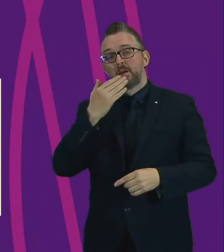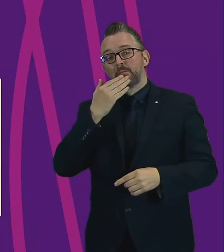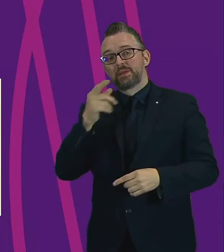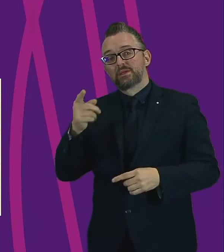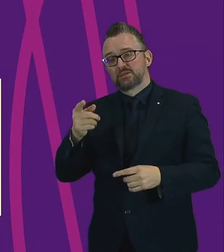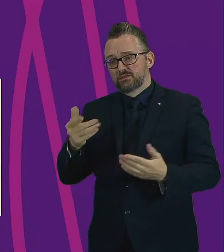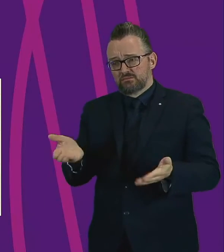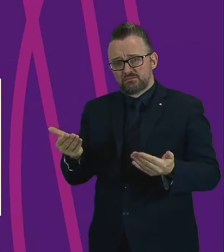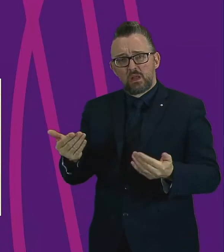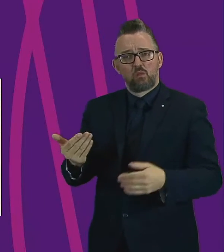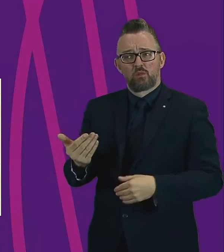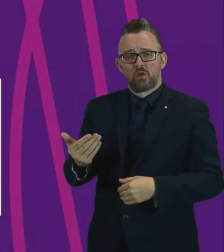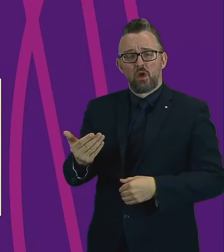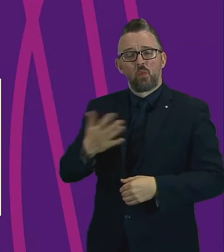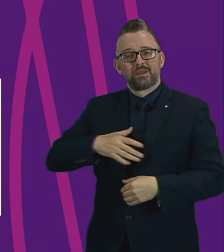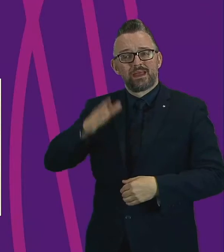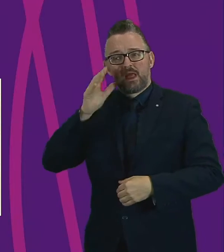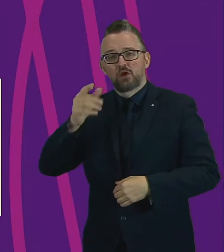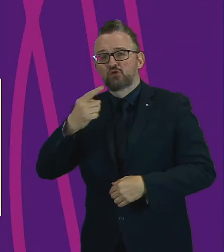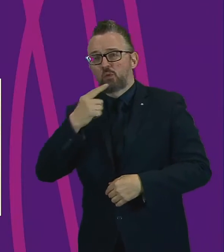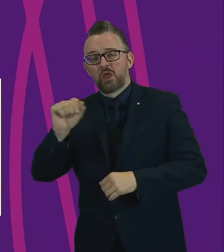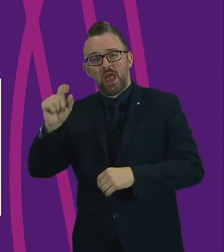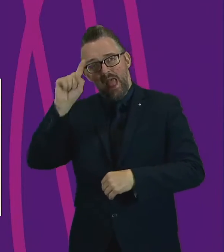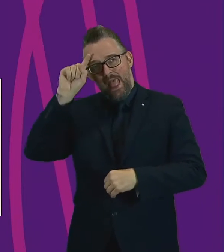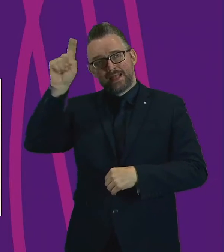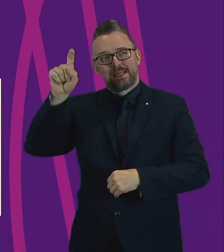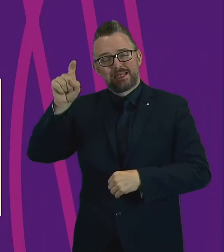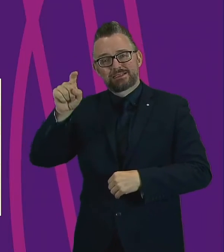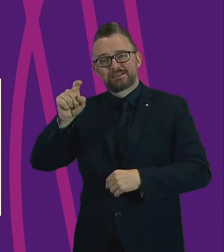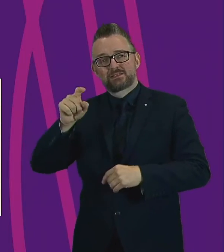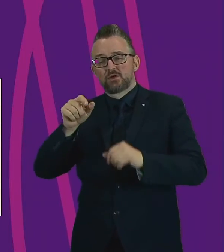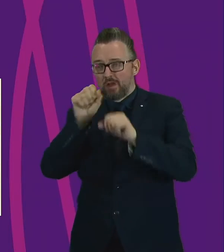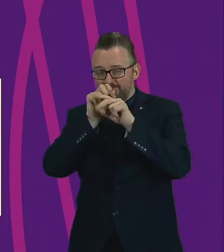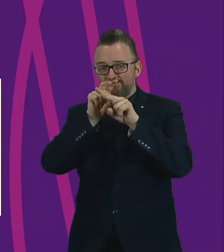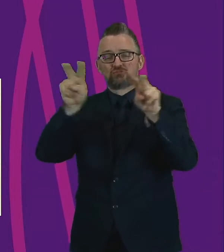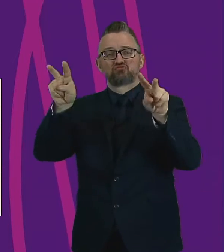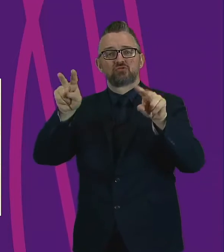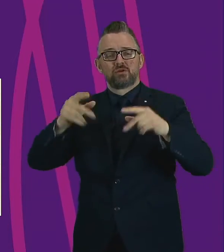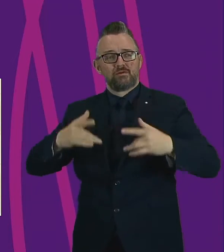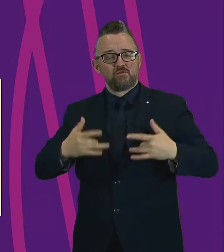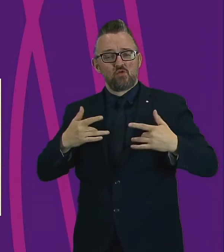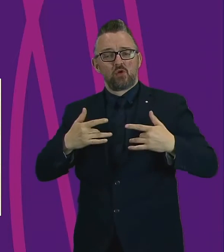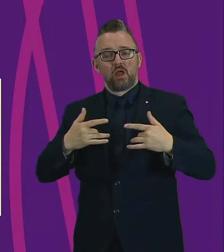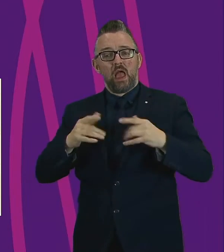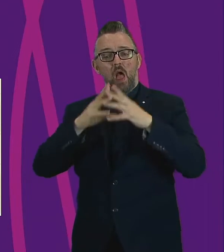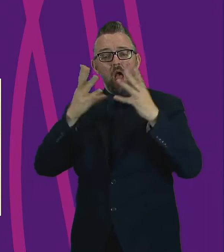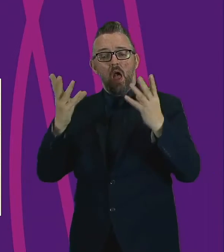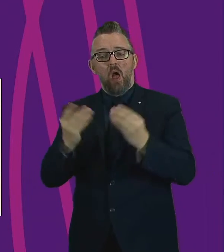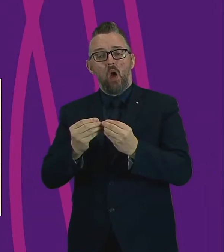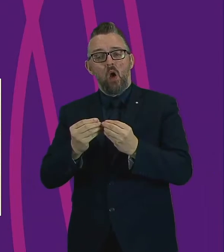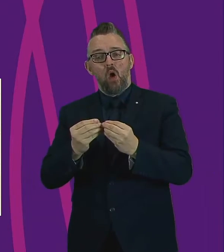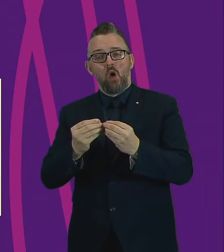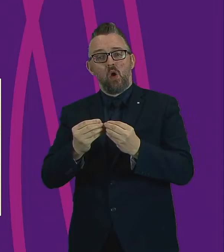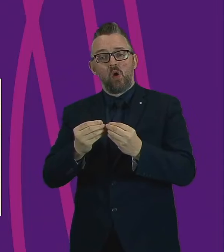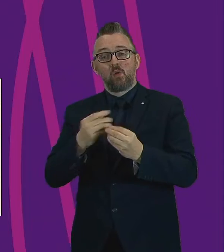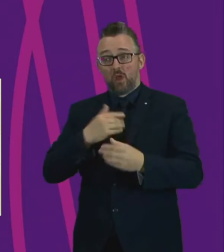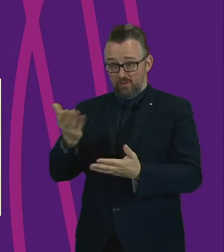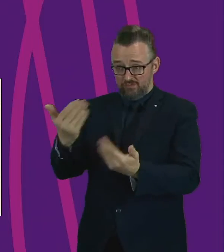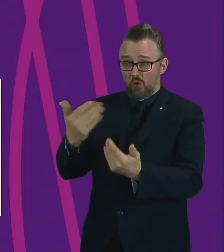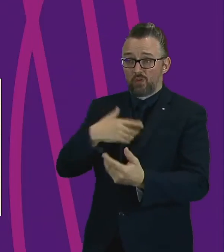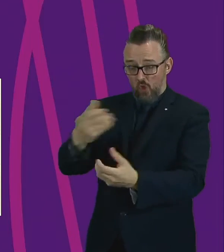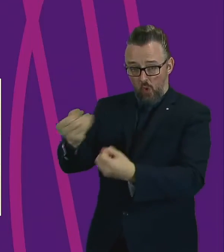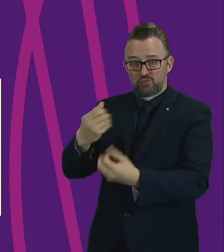game? Let's try and hear about the ideas and the perspectives and the vision and all those things that I'm inviting him to